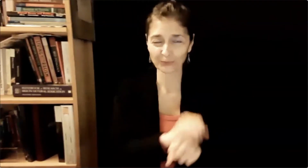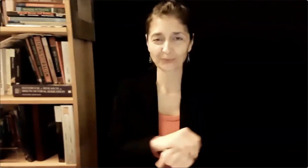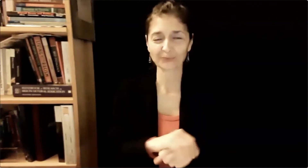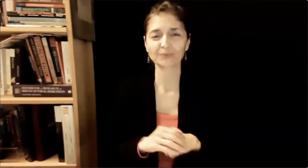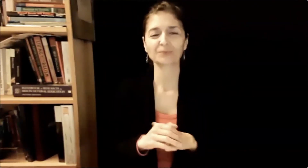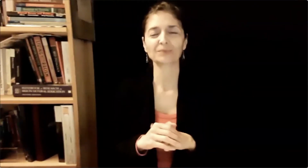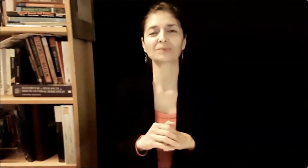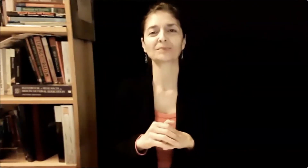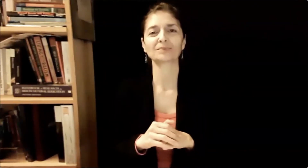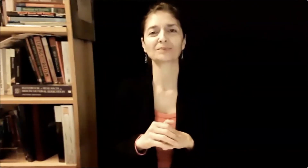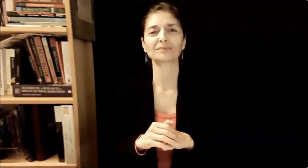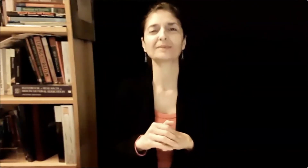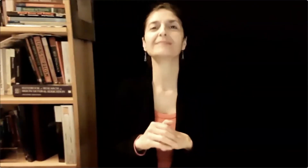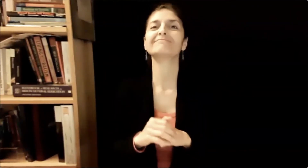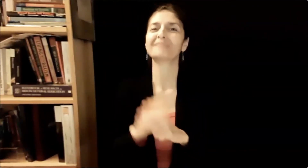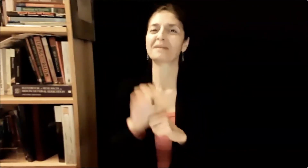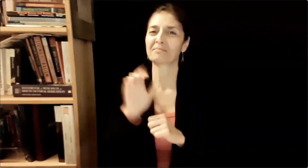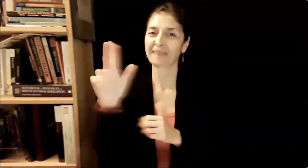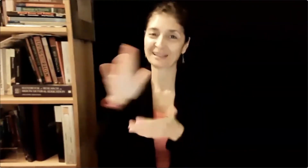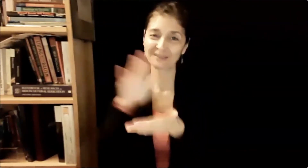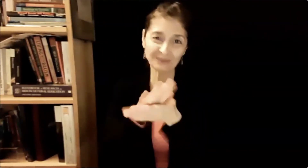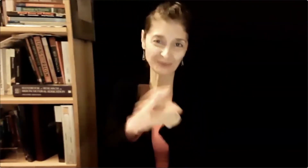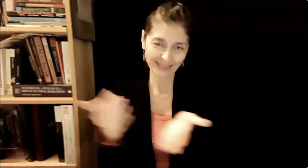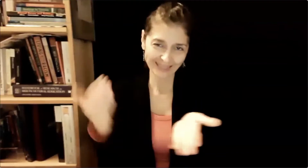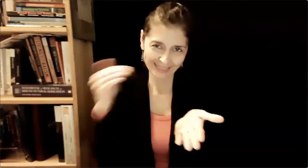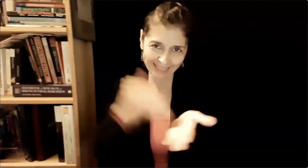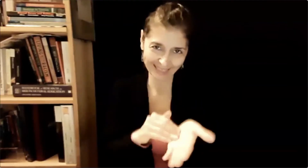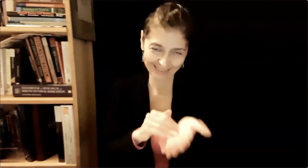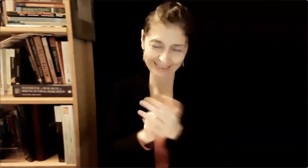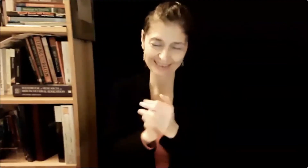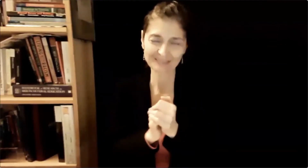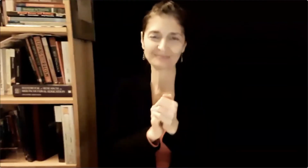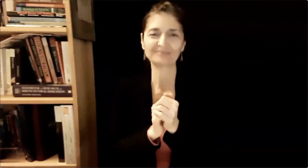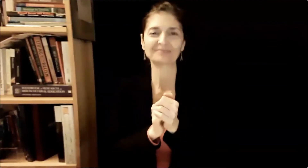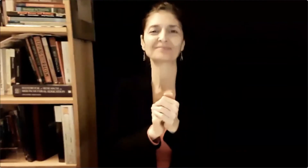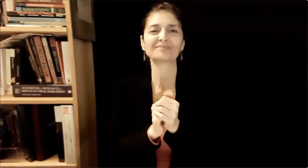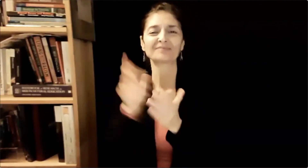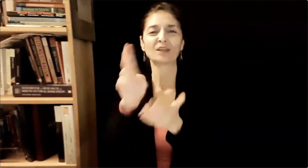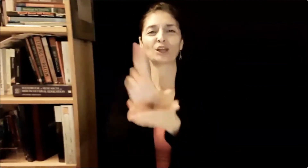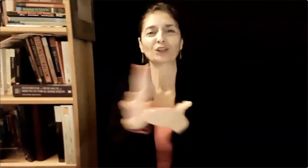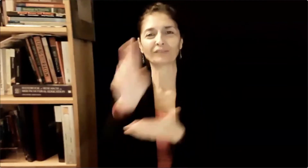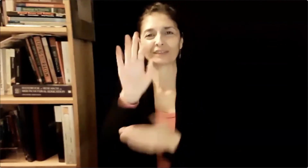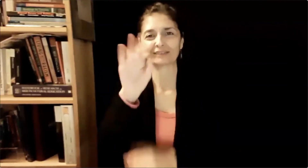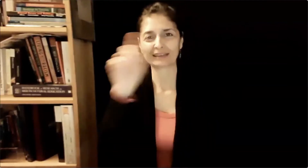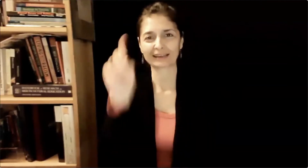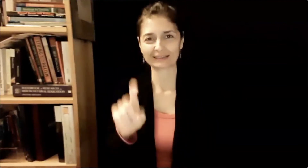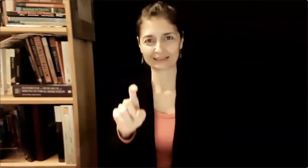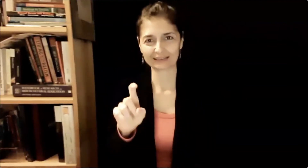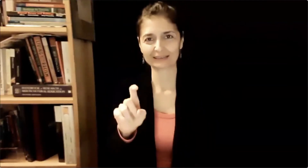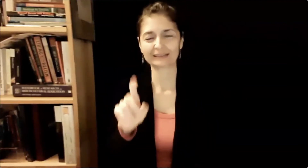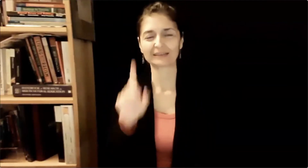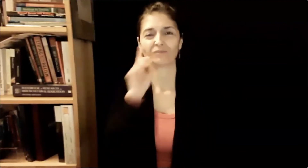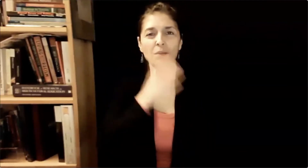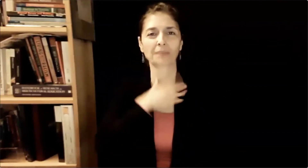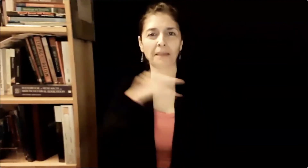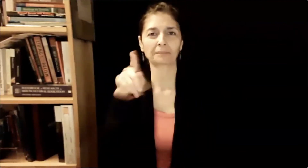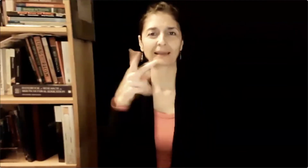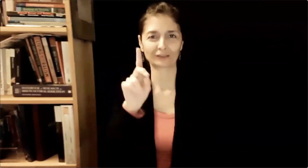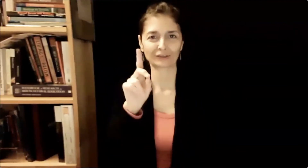After graduating, I continued to work. However, I went back to school again at the University of Texas for